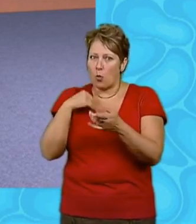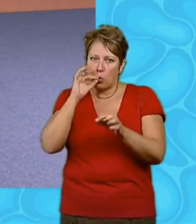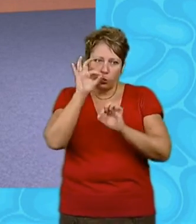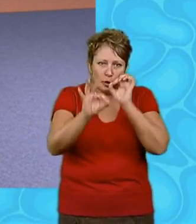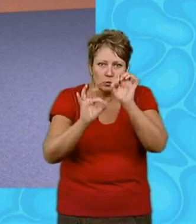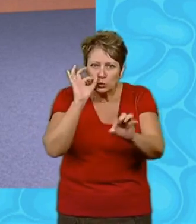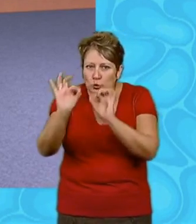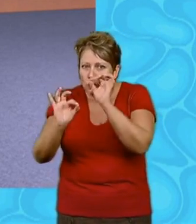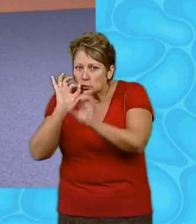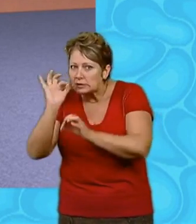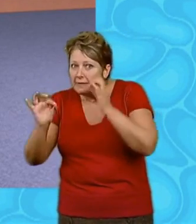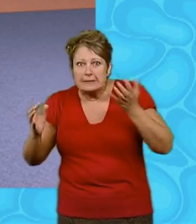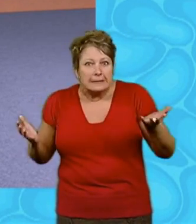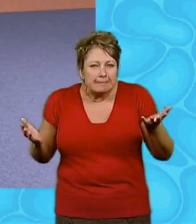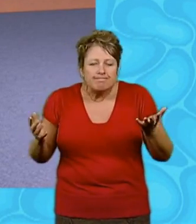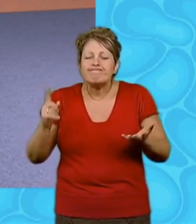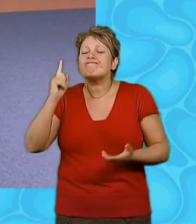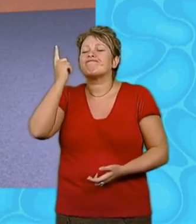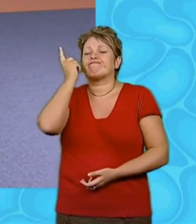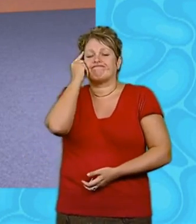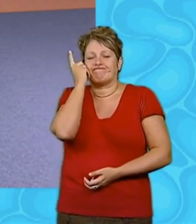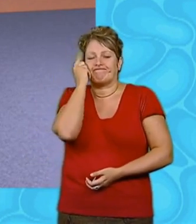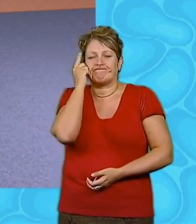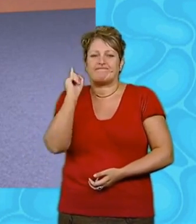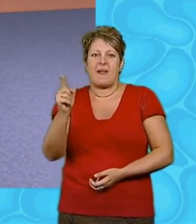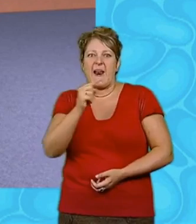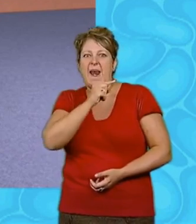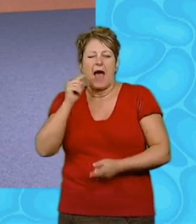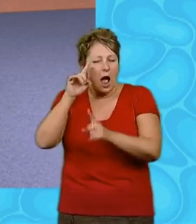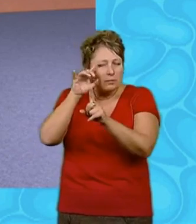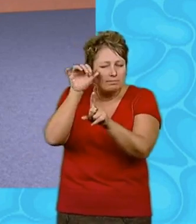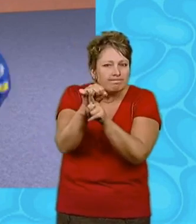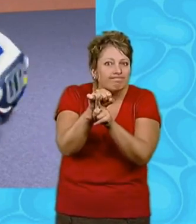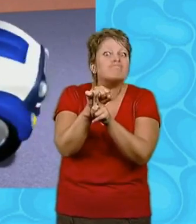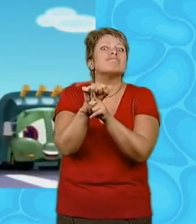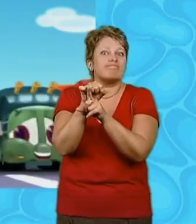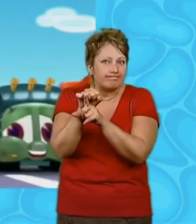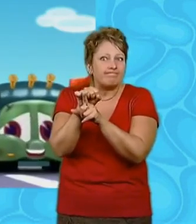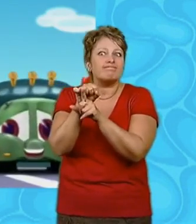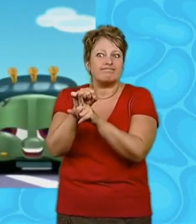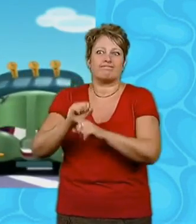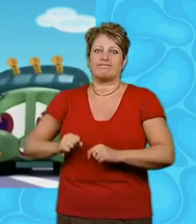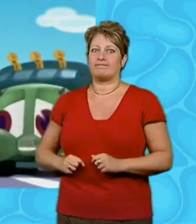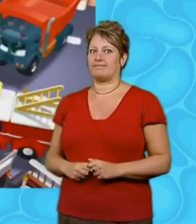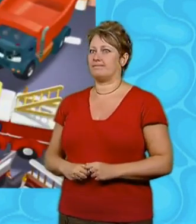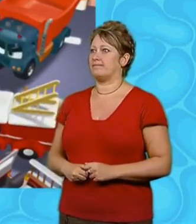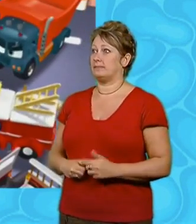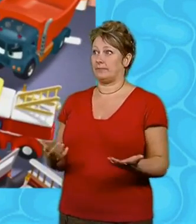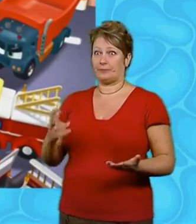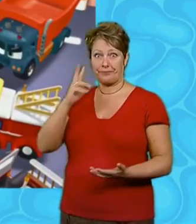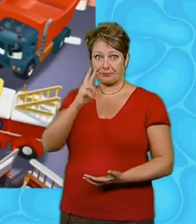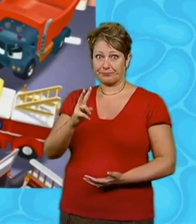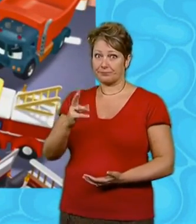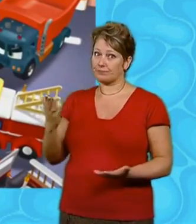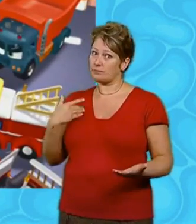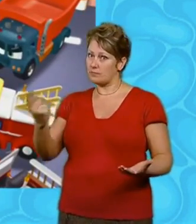question the suspects. And if all else fails, I will use the lie detector! As you see, I've